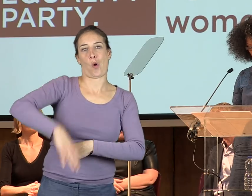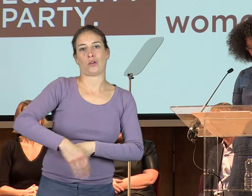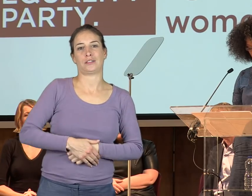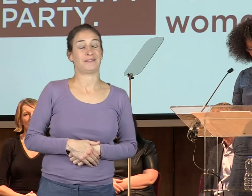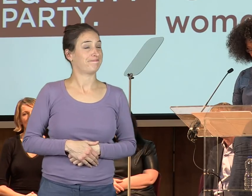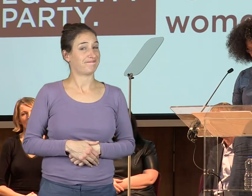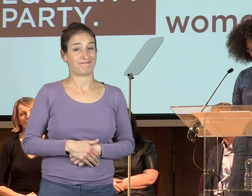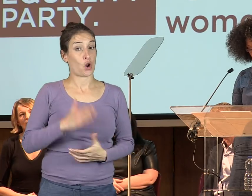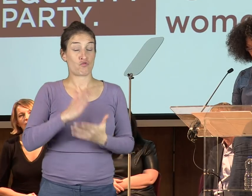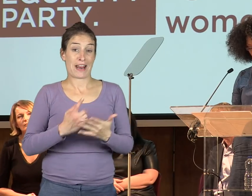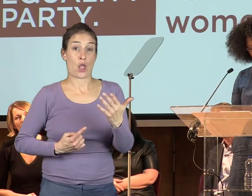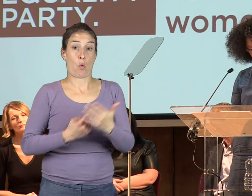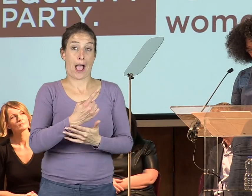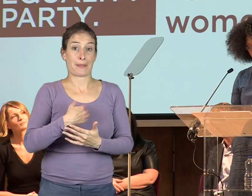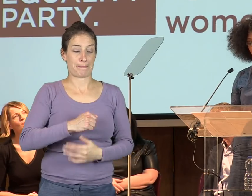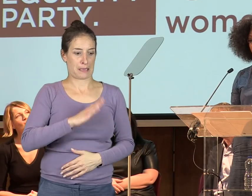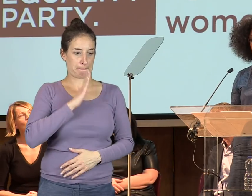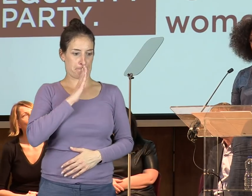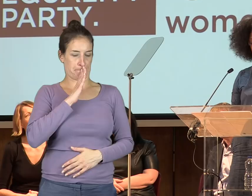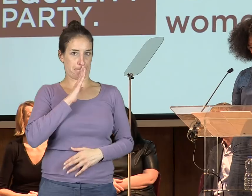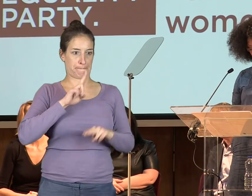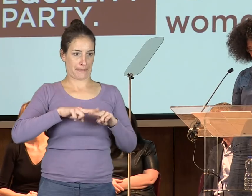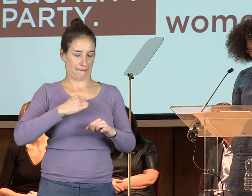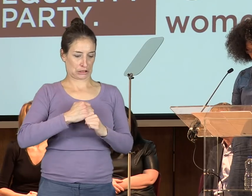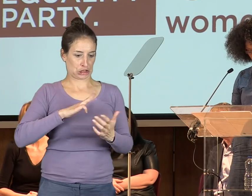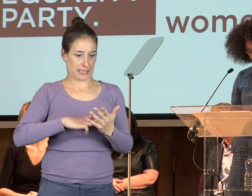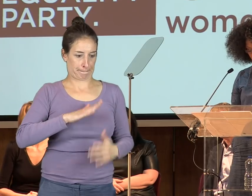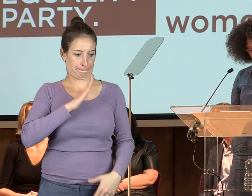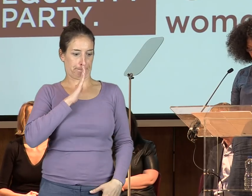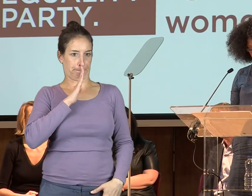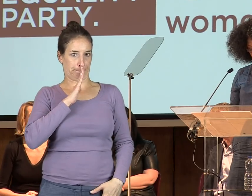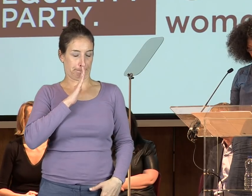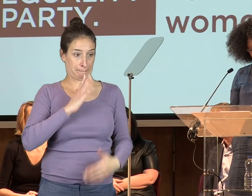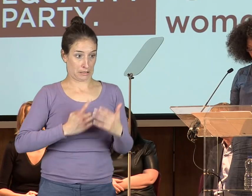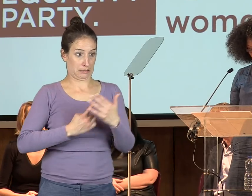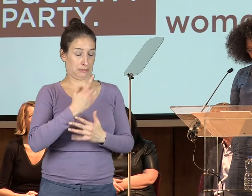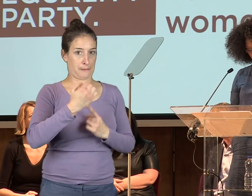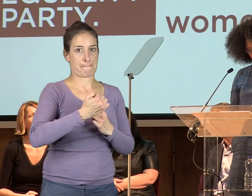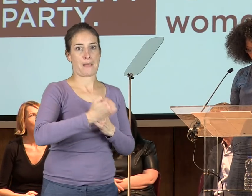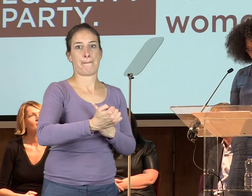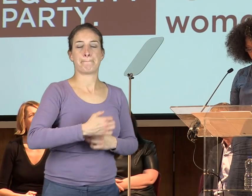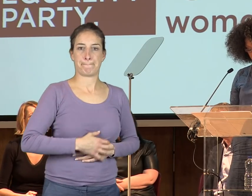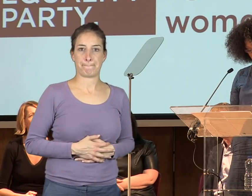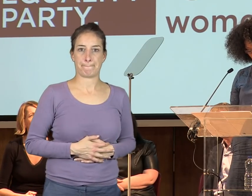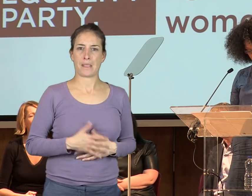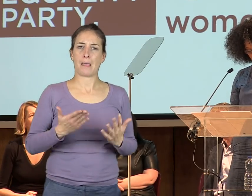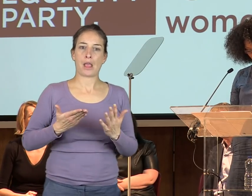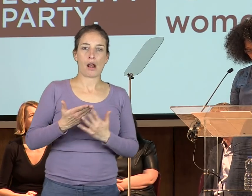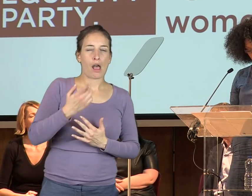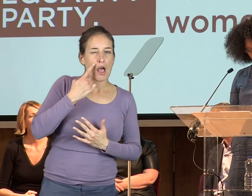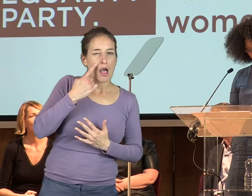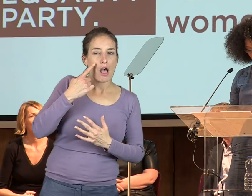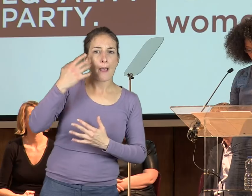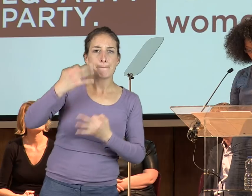the results of my silence about FGM and how that was complacent. Some of my experience in political lobbying